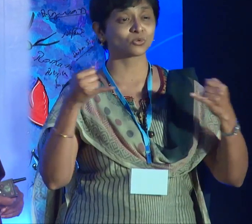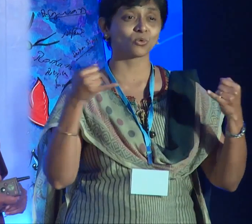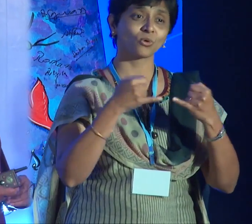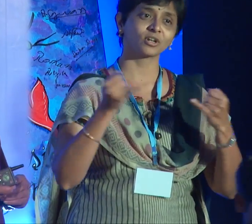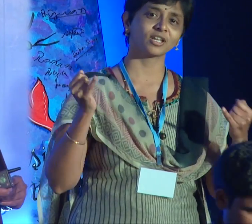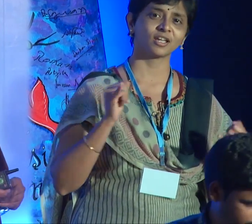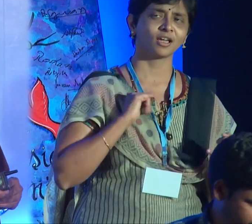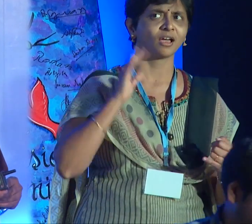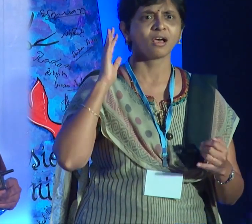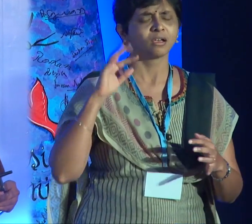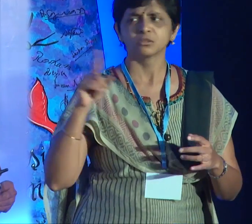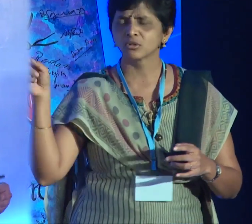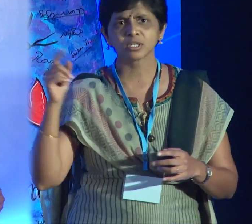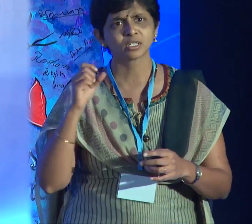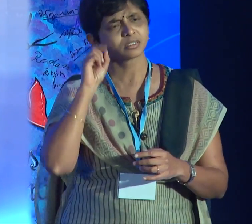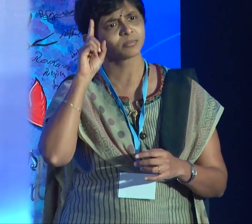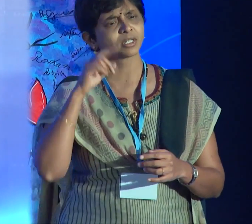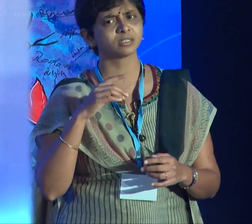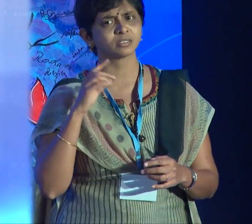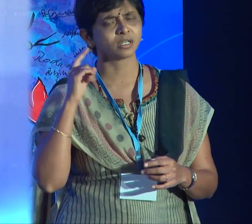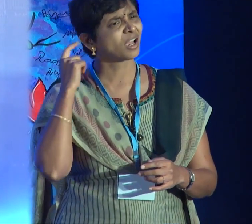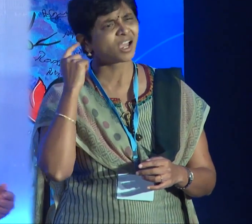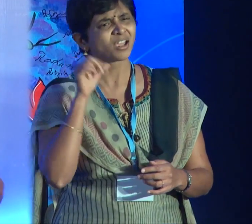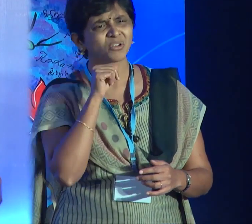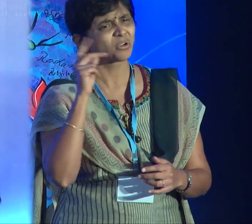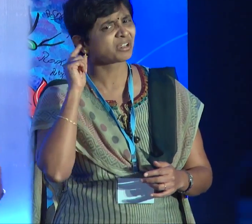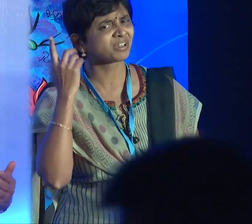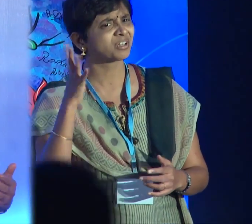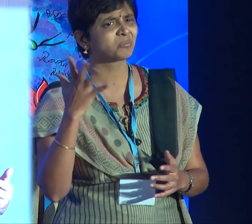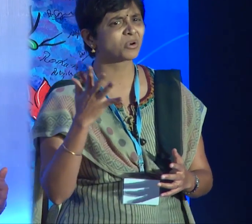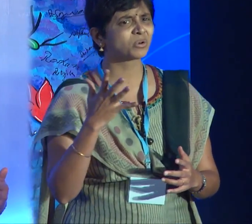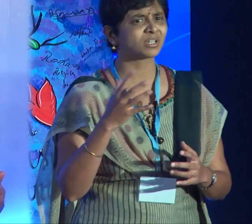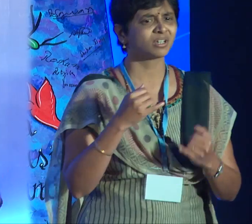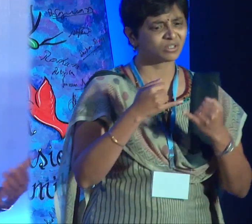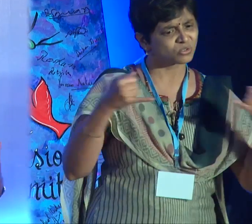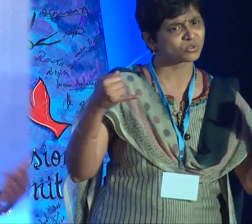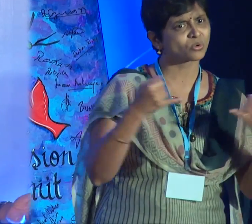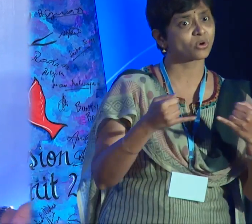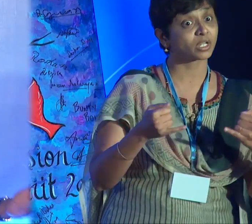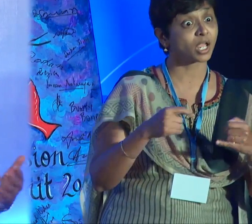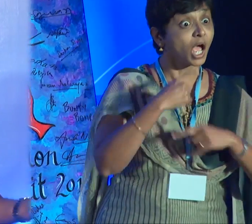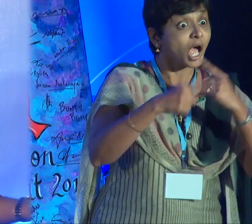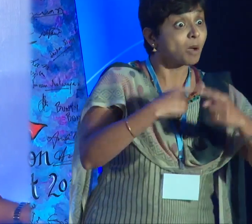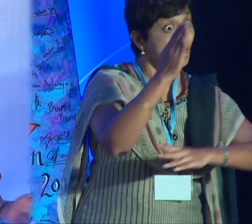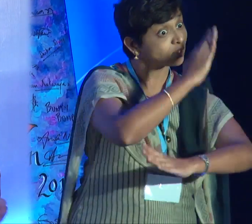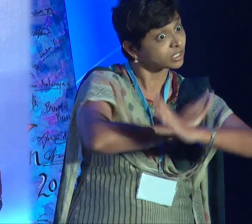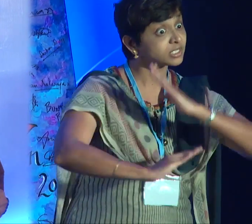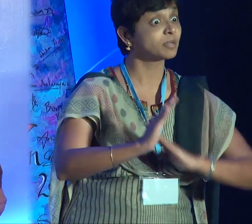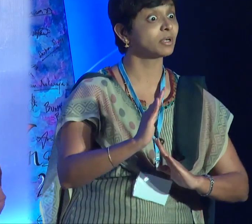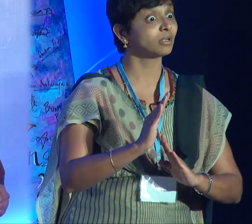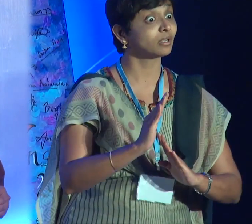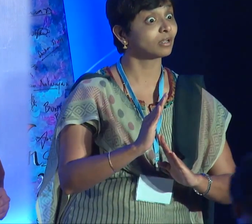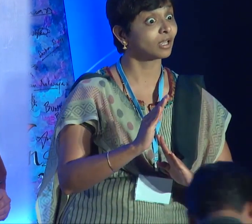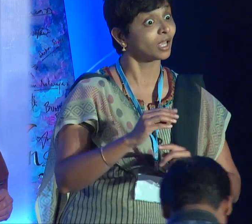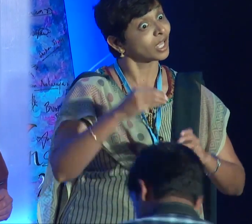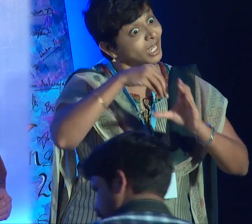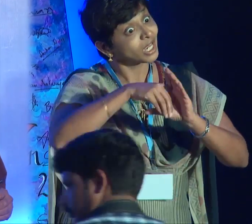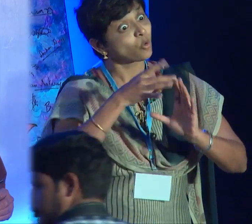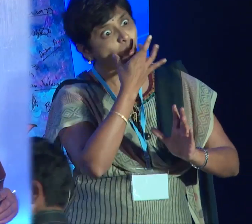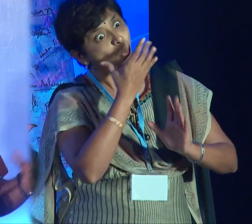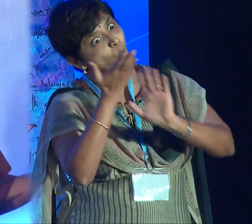them? And I was quite surprised, because most of the stories are there in Amar Chitra Katha. And they are there